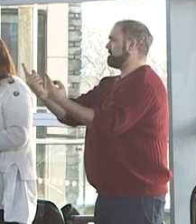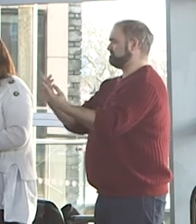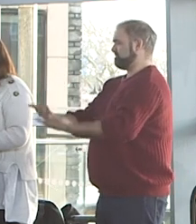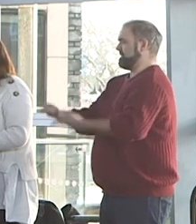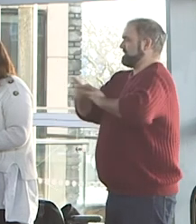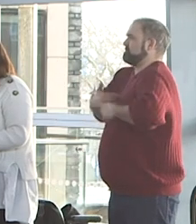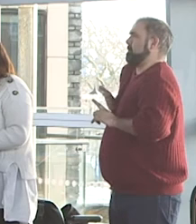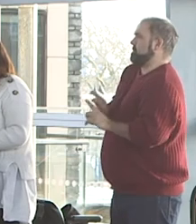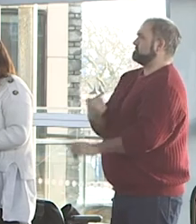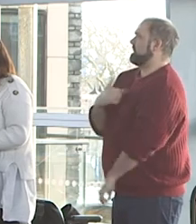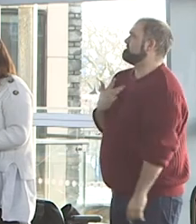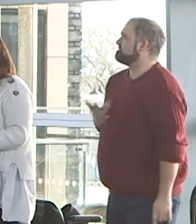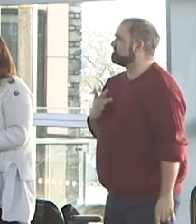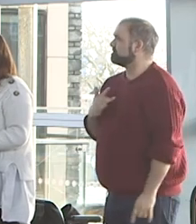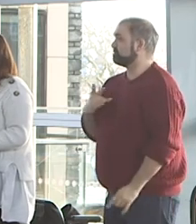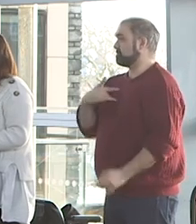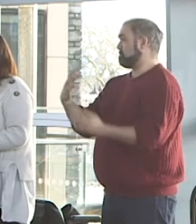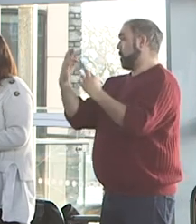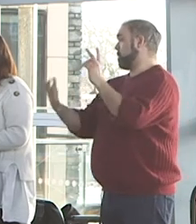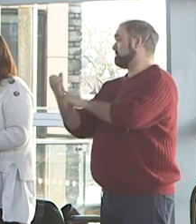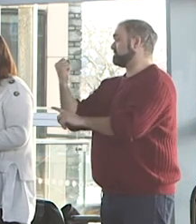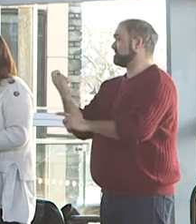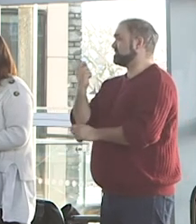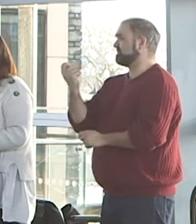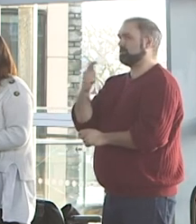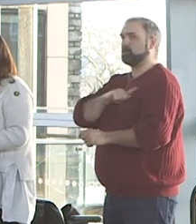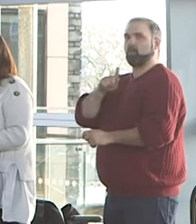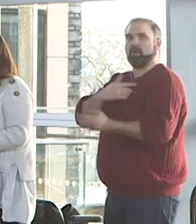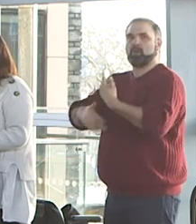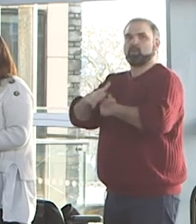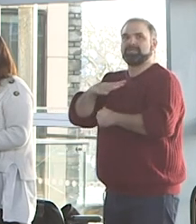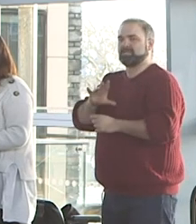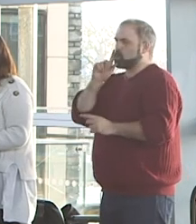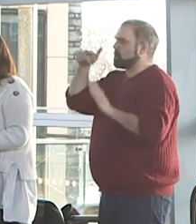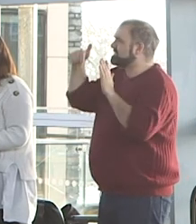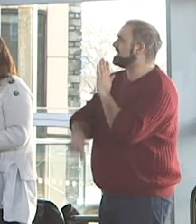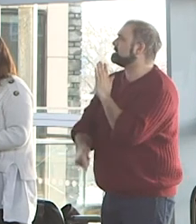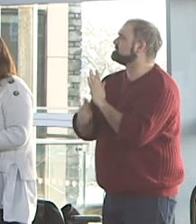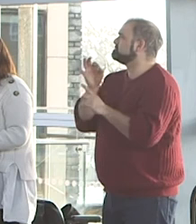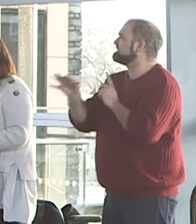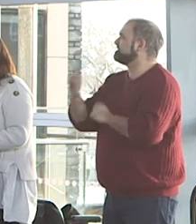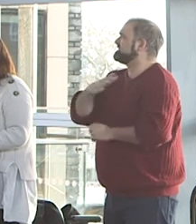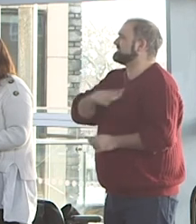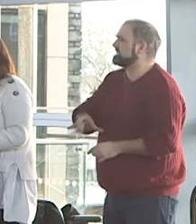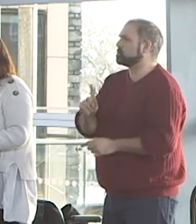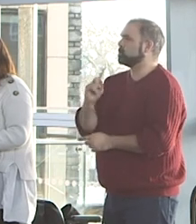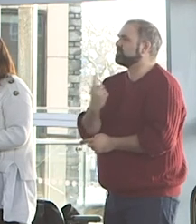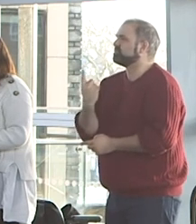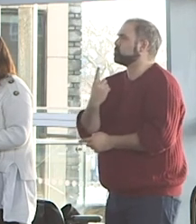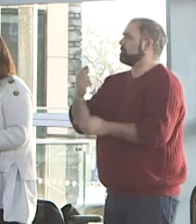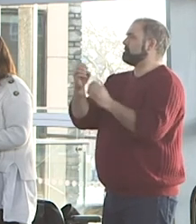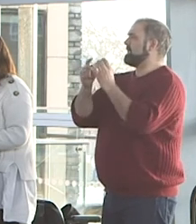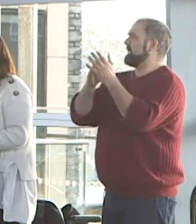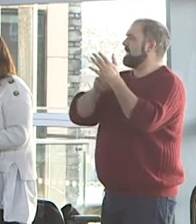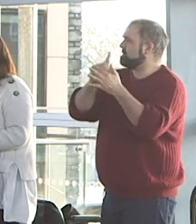purpose. I hope I have succeeded in highlighting why we need to look deeper into the specific needs and requirements of